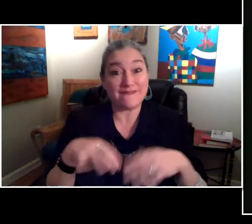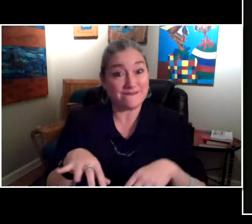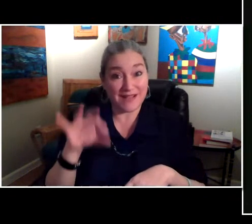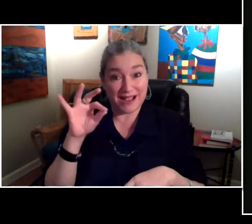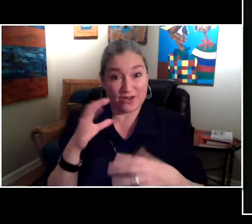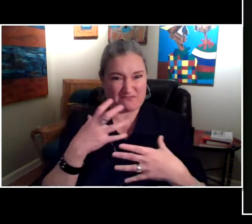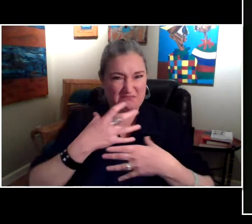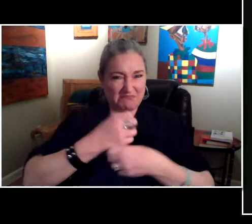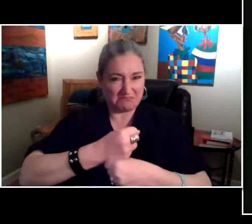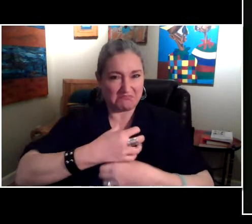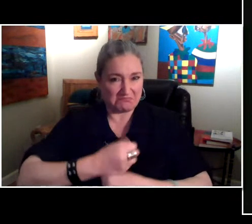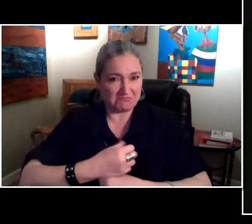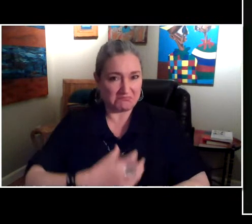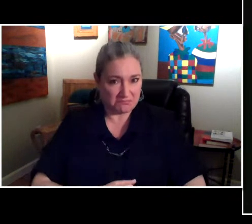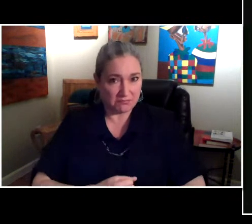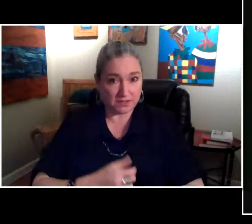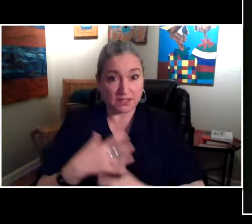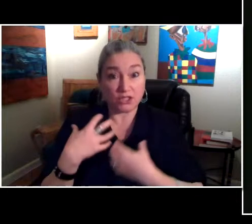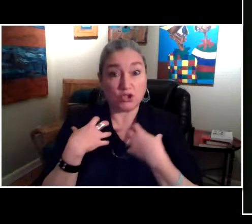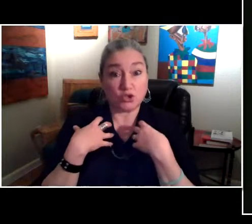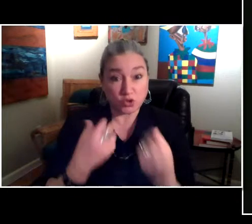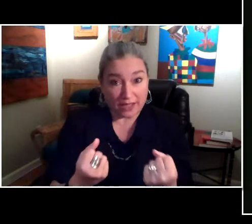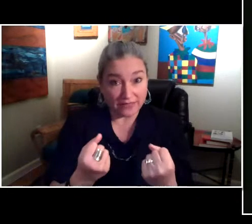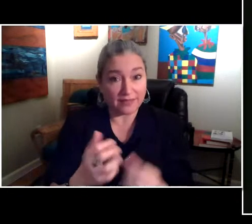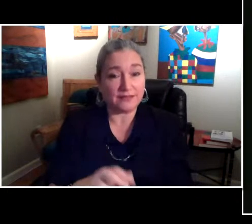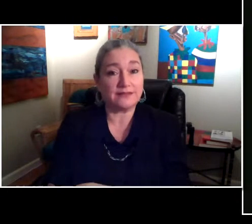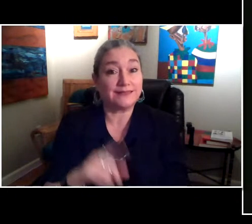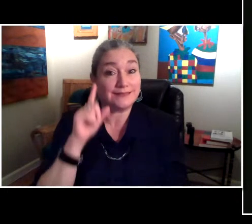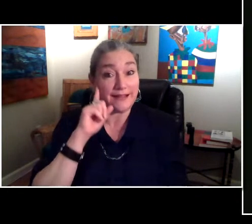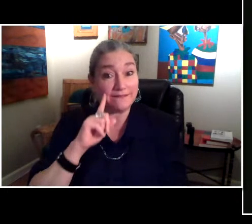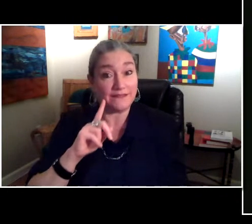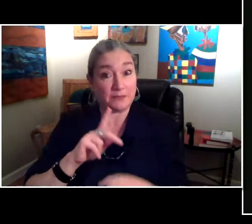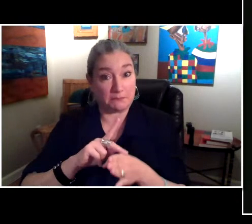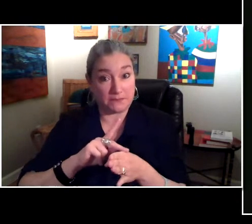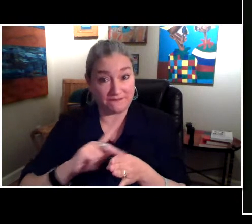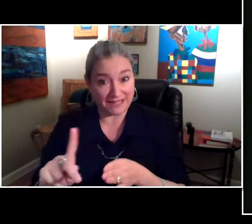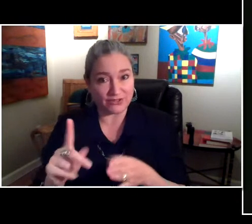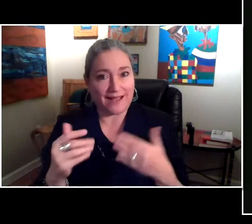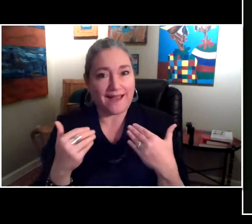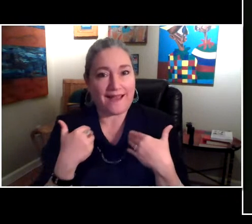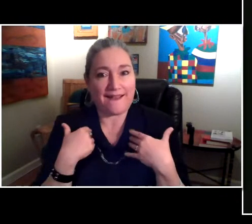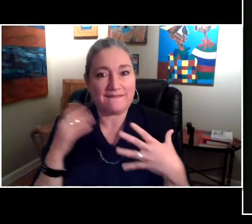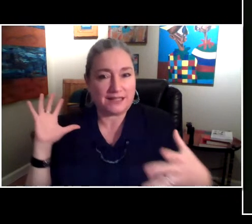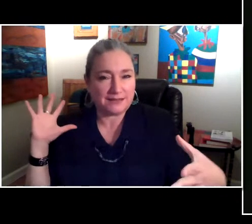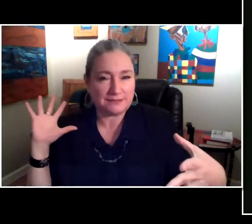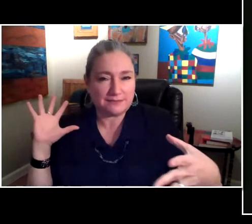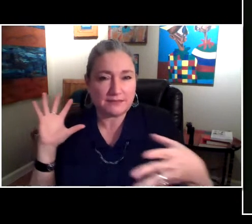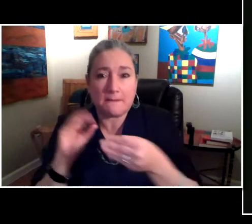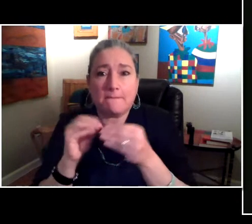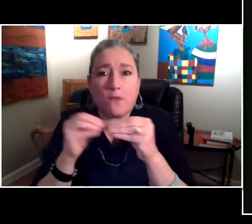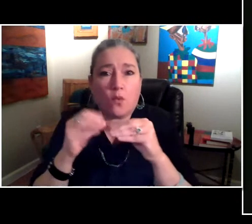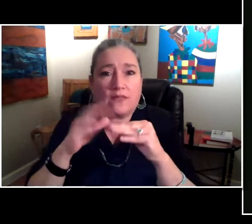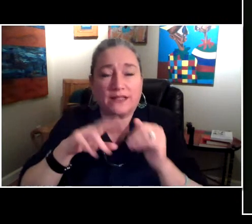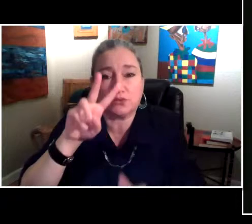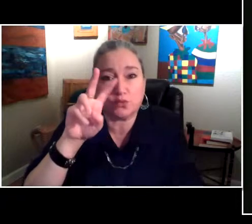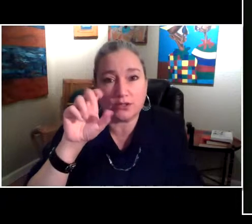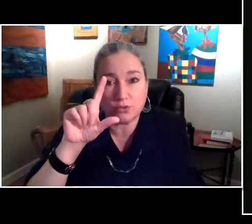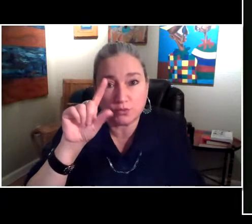fight back in each individual wave. And through this, I want to share what we found in